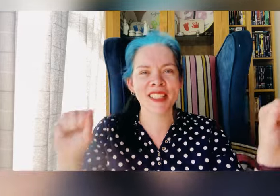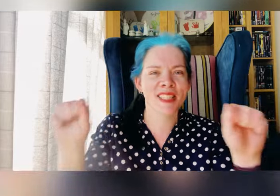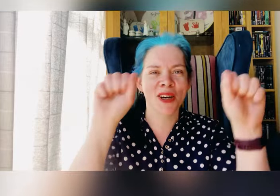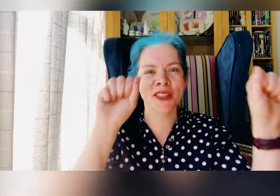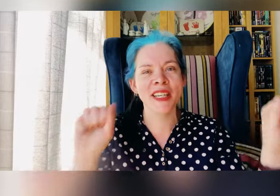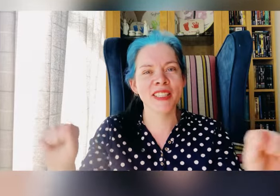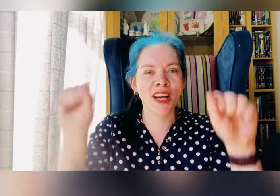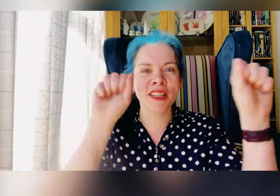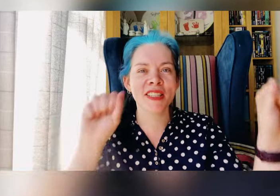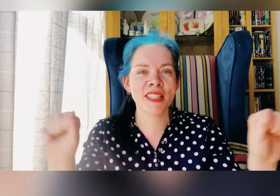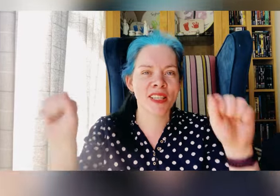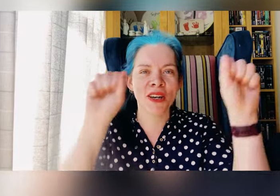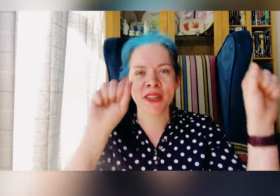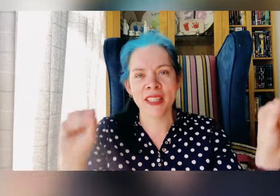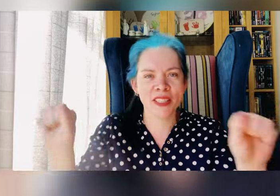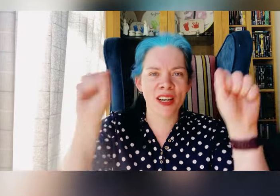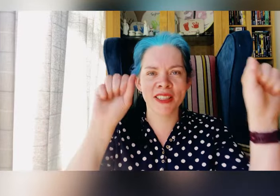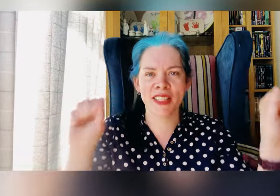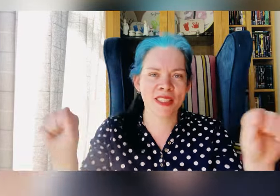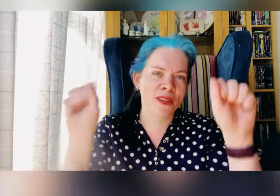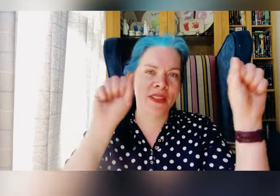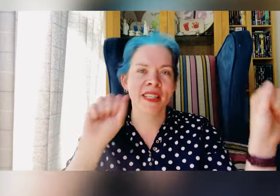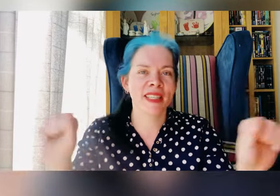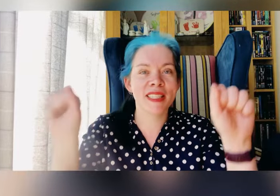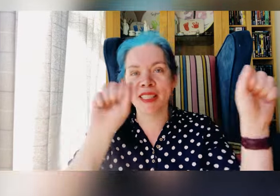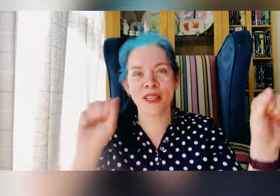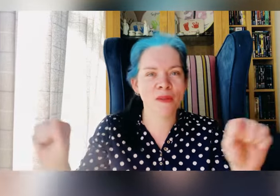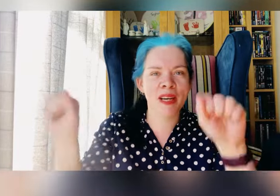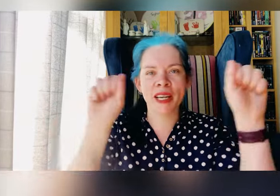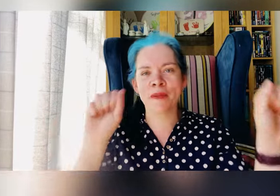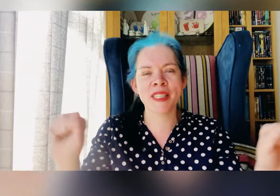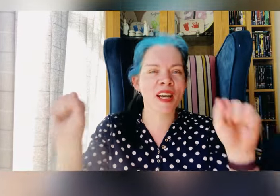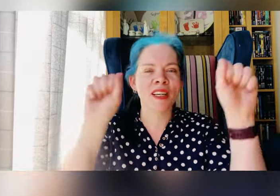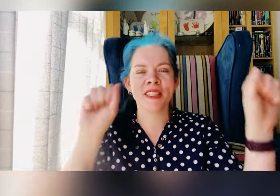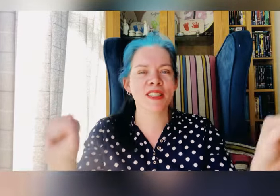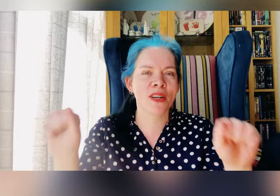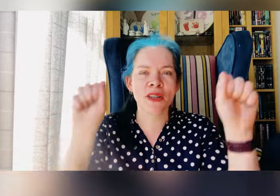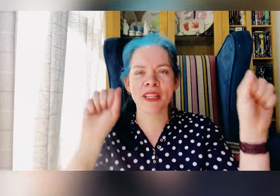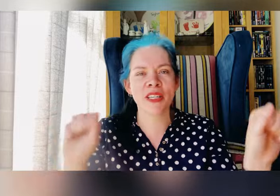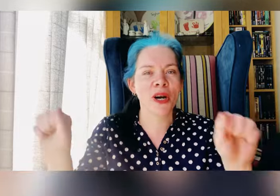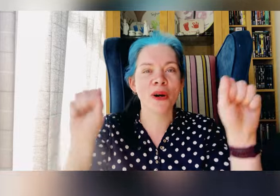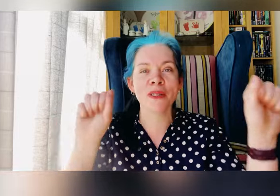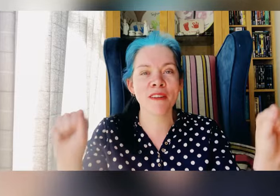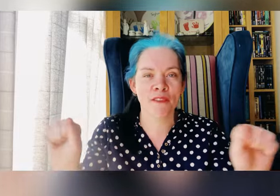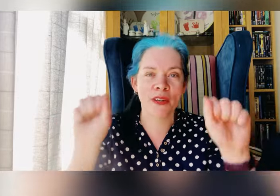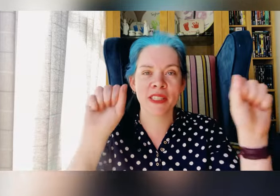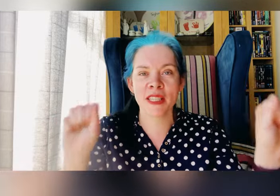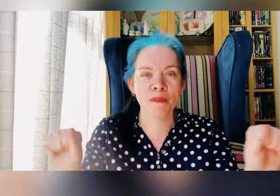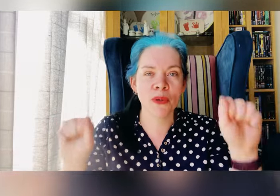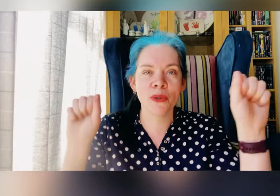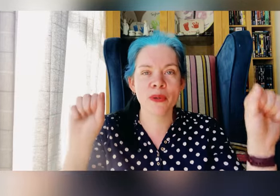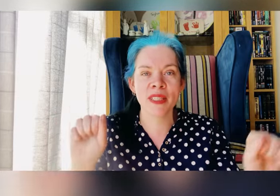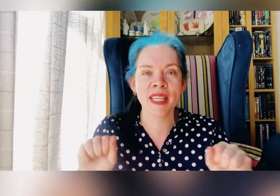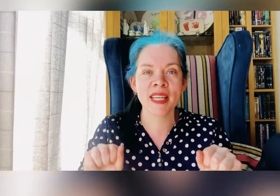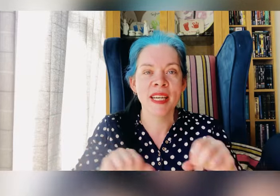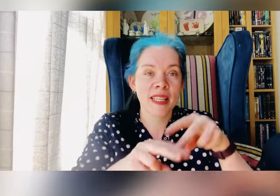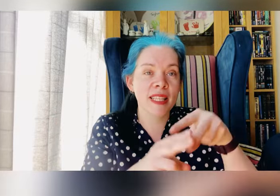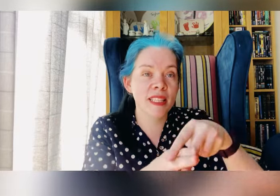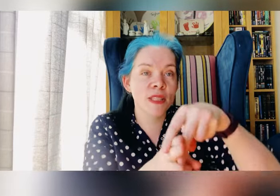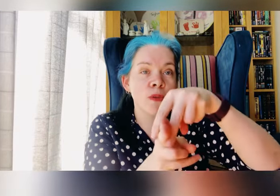song, dance a song, dance a song. This is the way we dance a song on a cold and frosty morning. This is the way